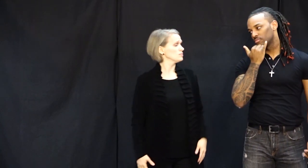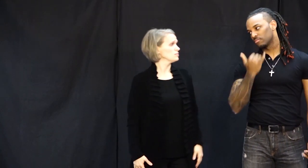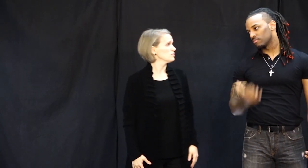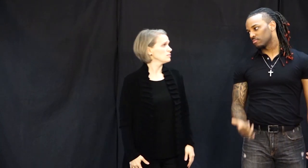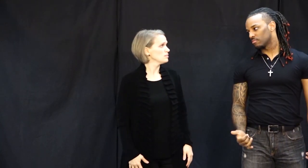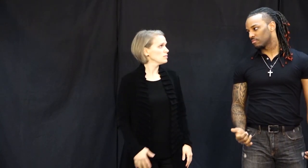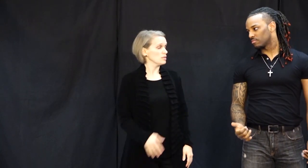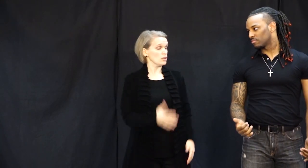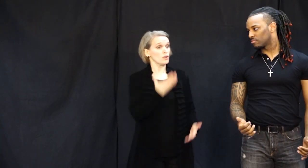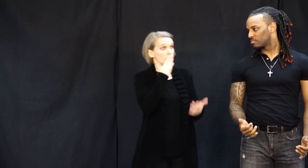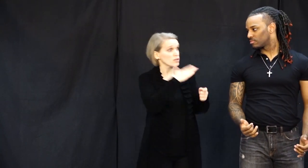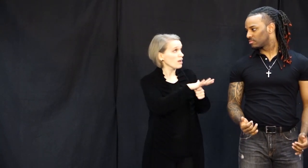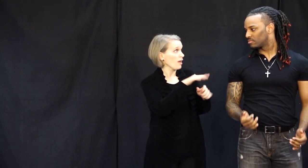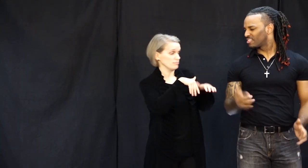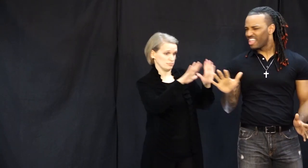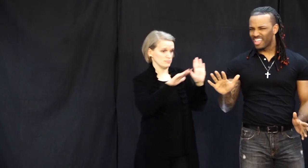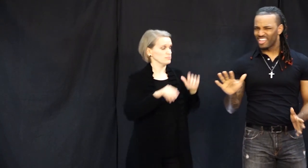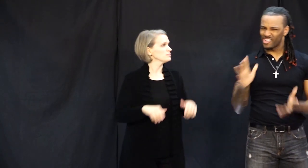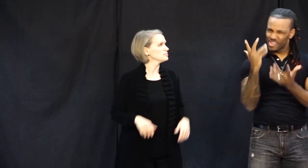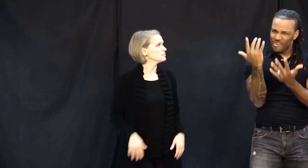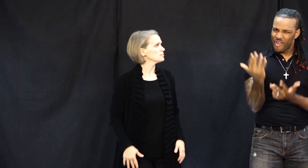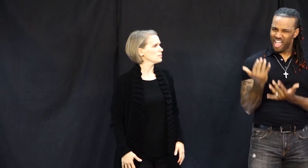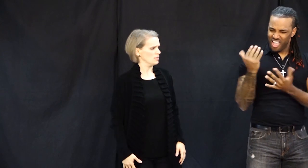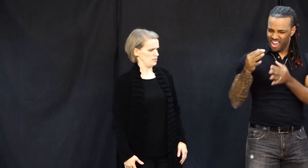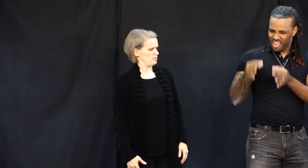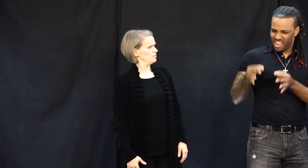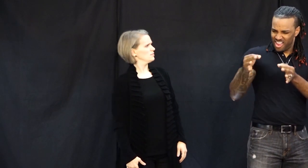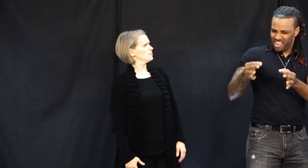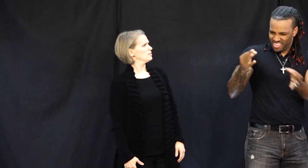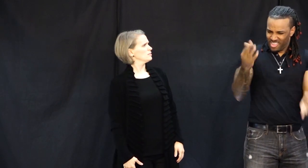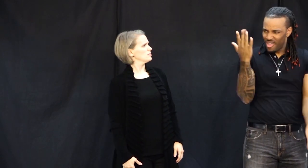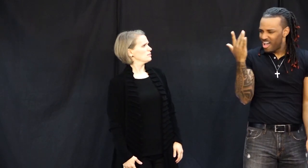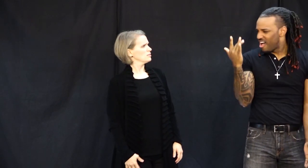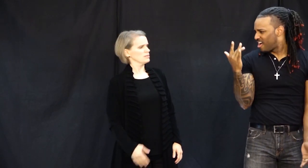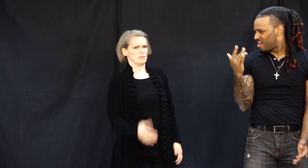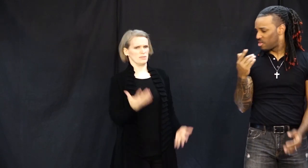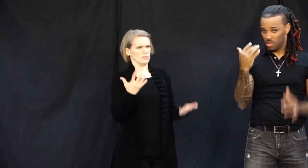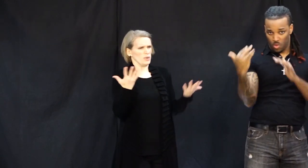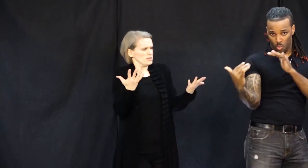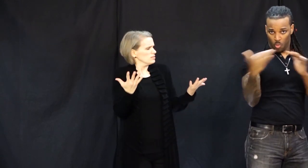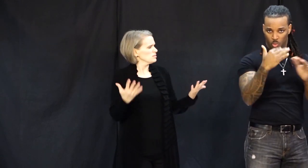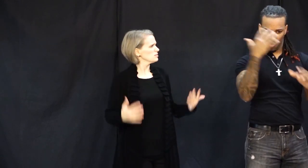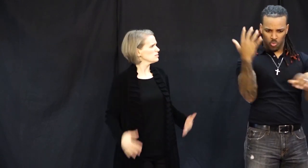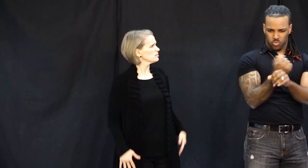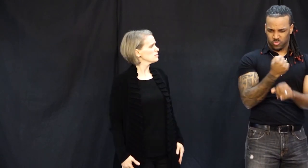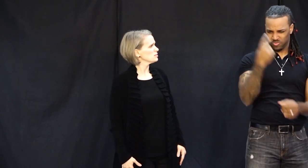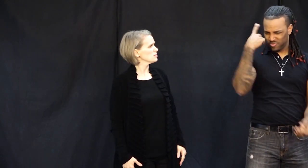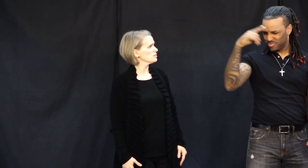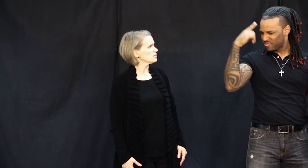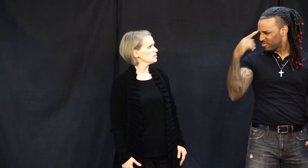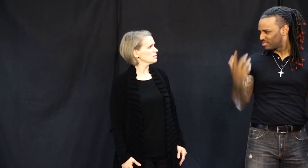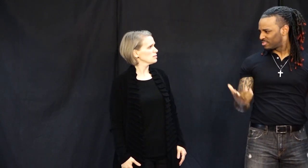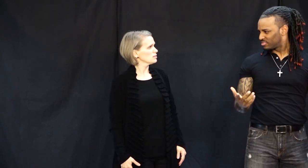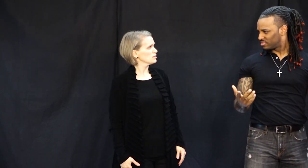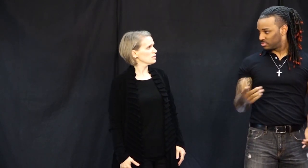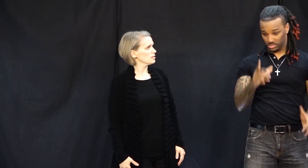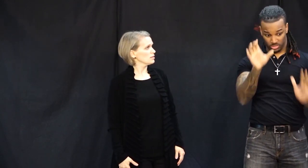Good night. Hey, what are you waiting for? What do you stall for? What? We won the war. What was it all for? Do you support